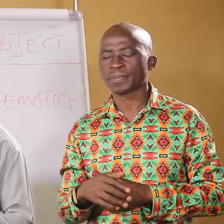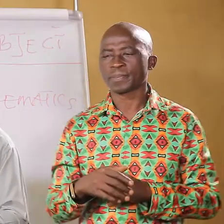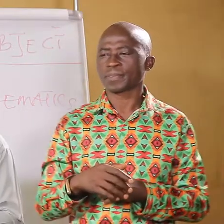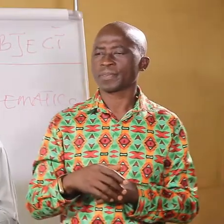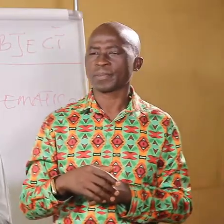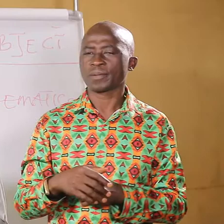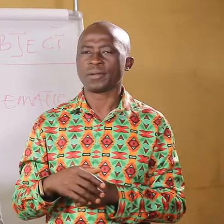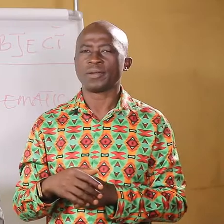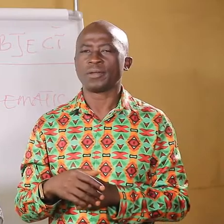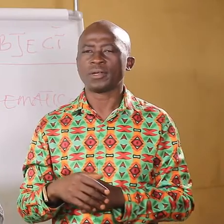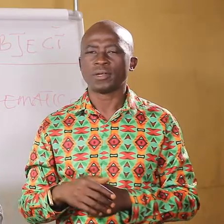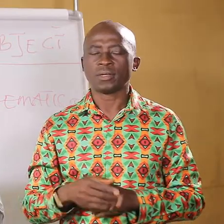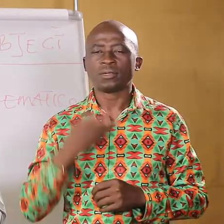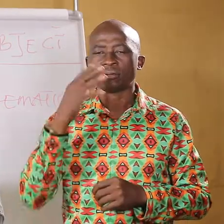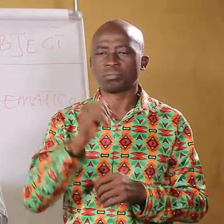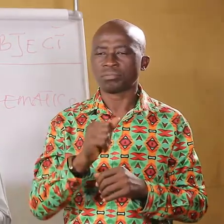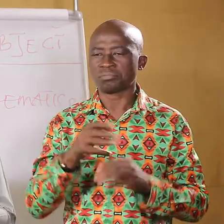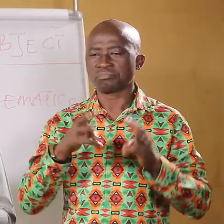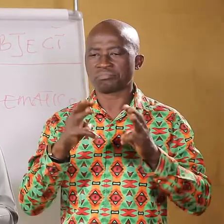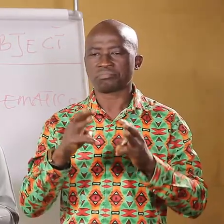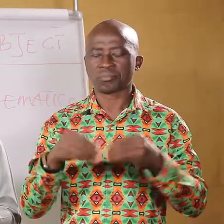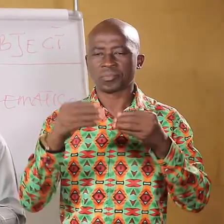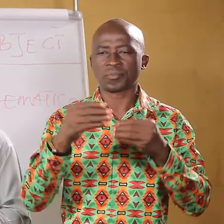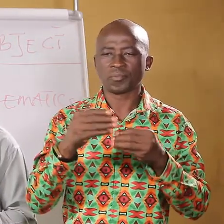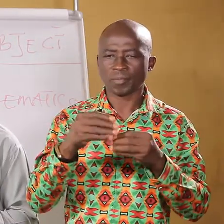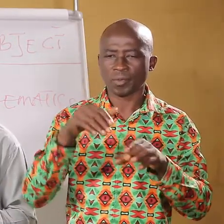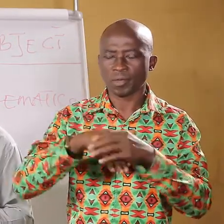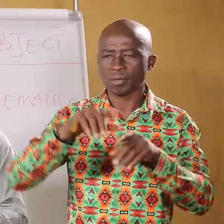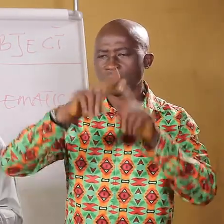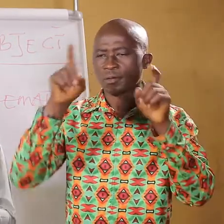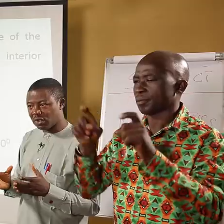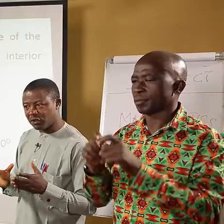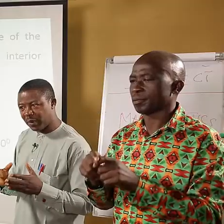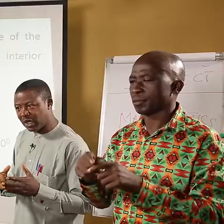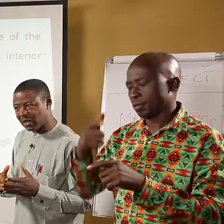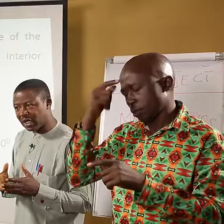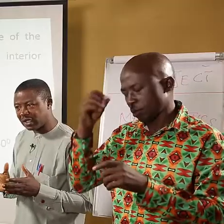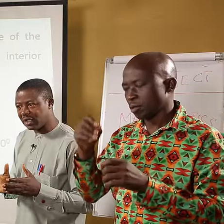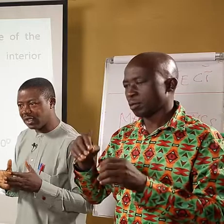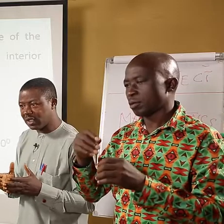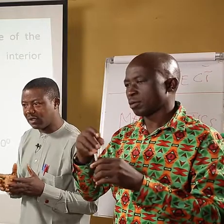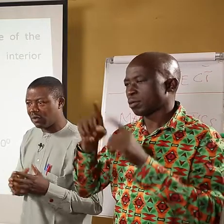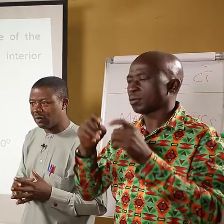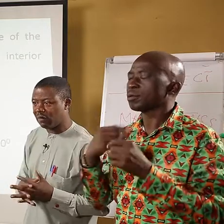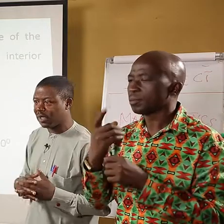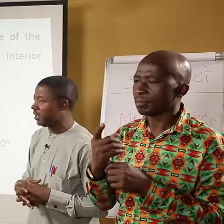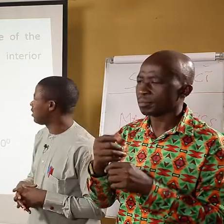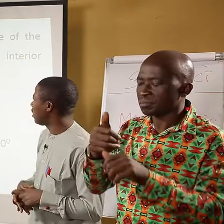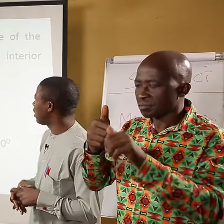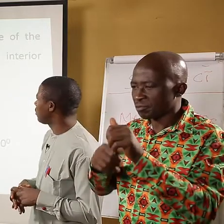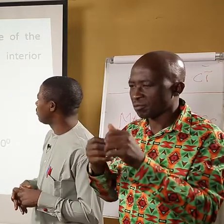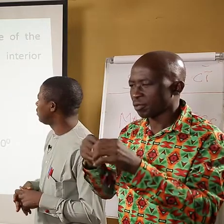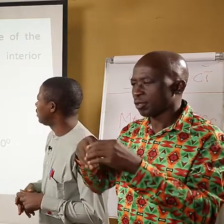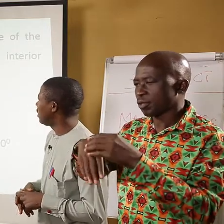Now, there is a condition given in the question, because the question spells out that each of the